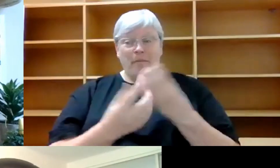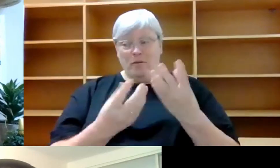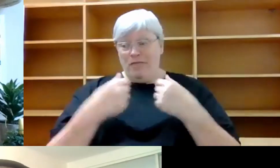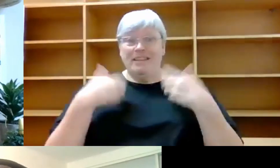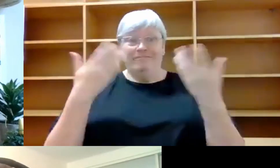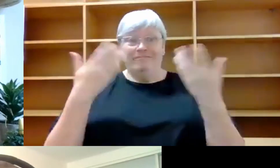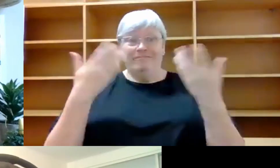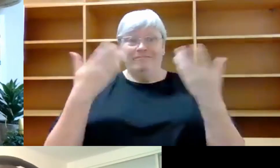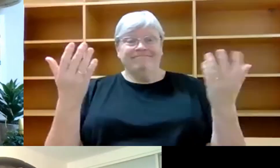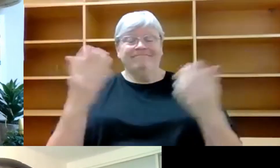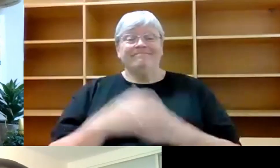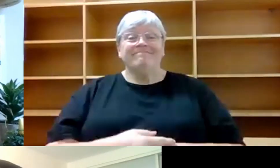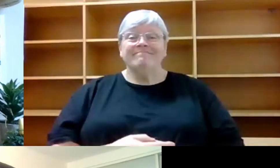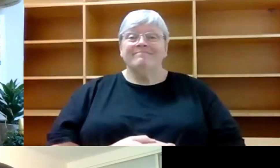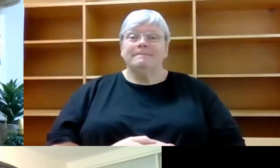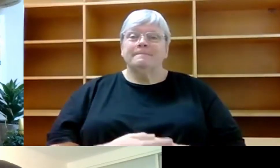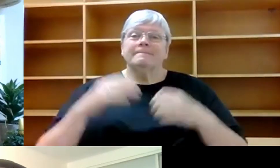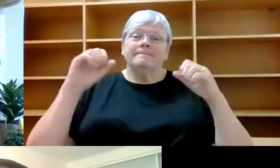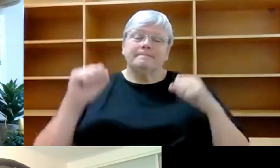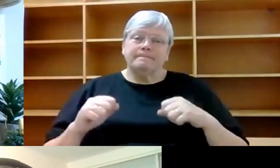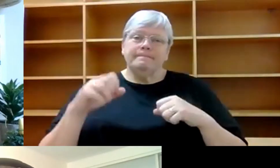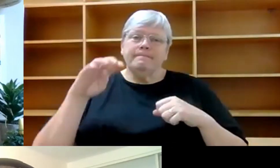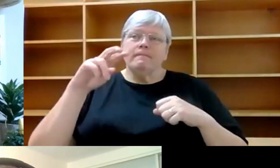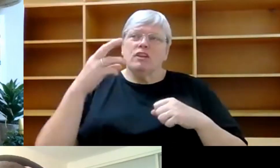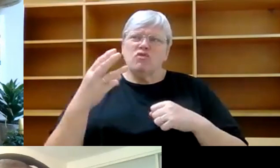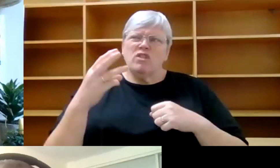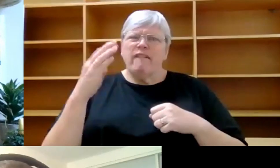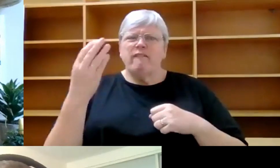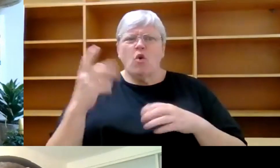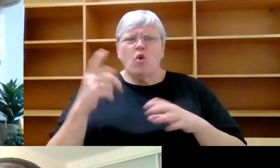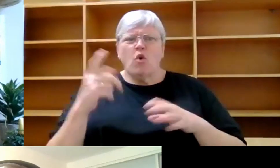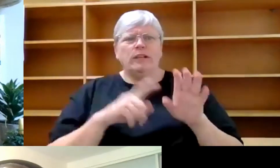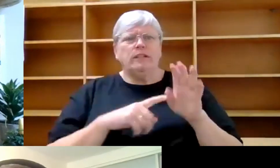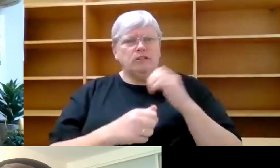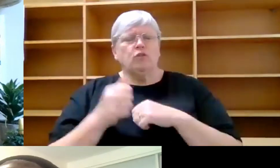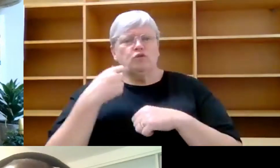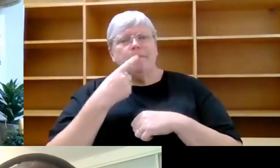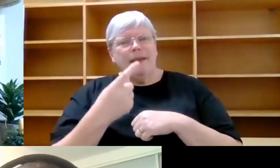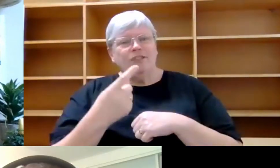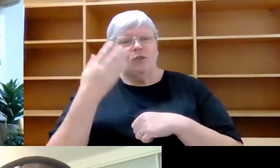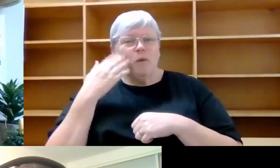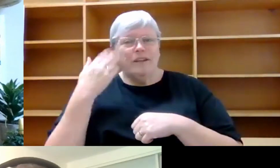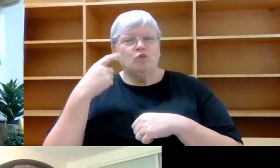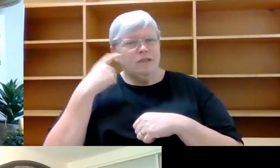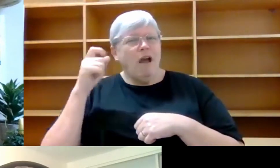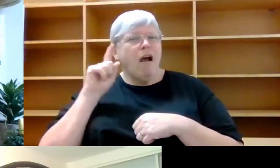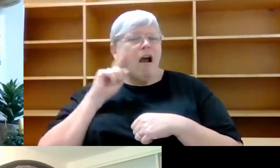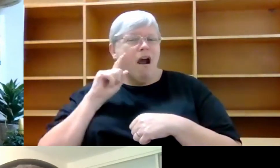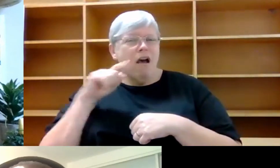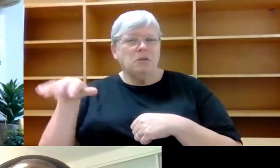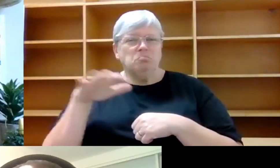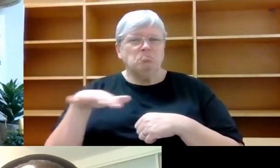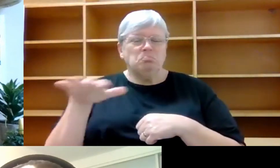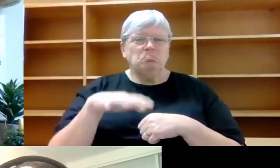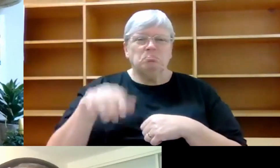So when we were sitting 3-4 years ago, she mentioned the fact that when she was a very young girl, around about